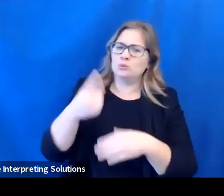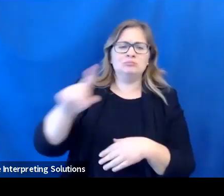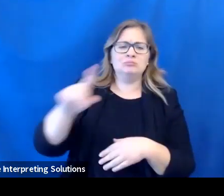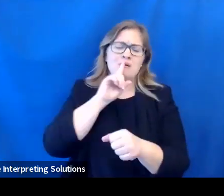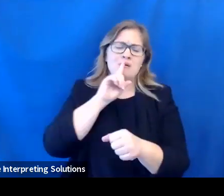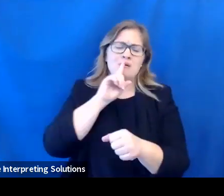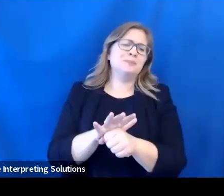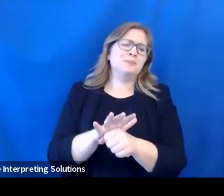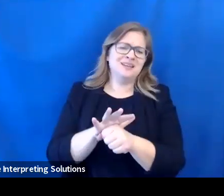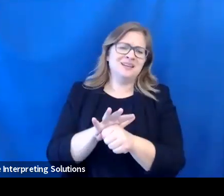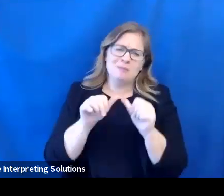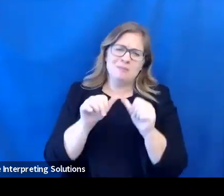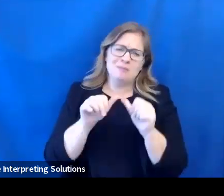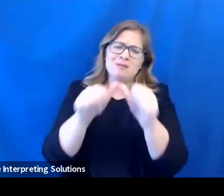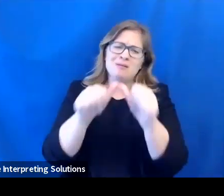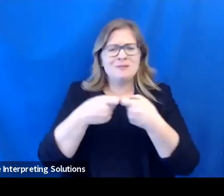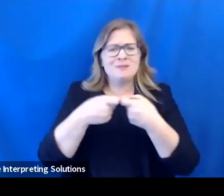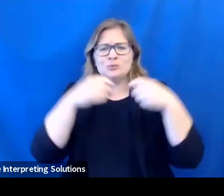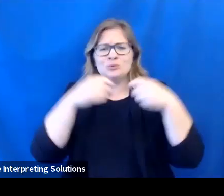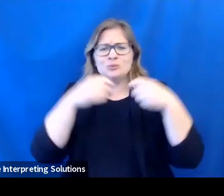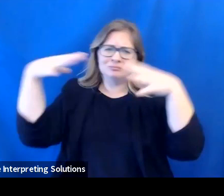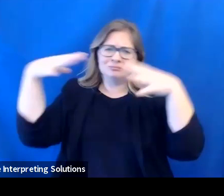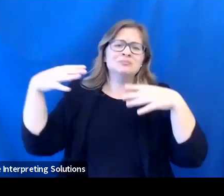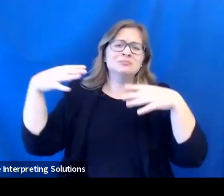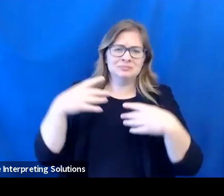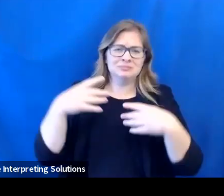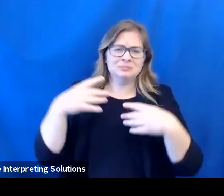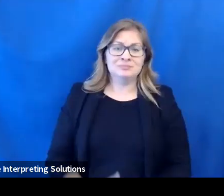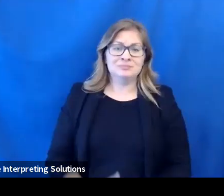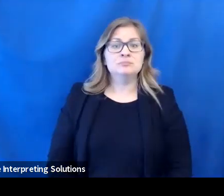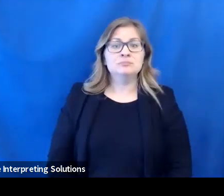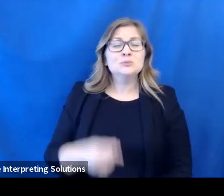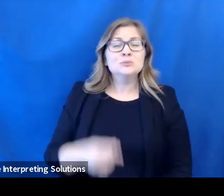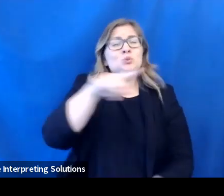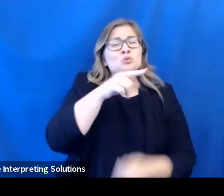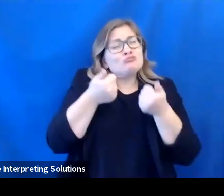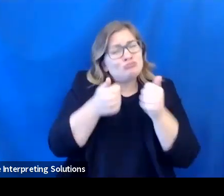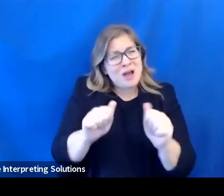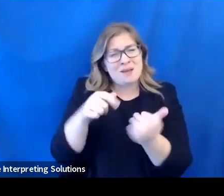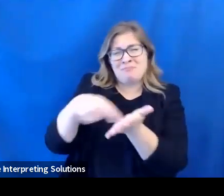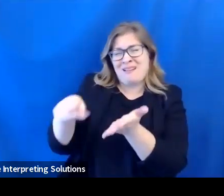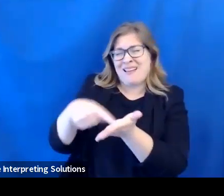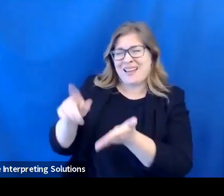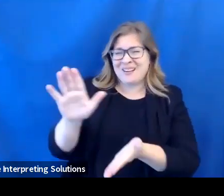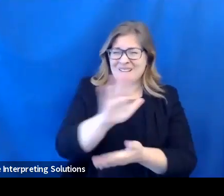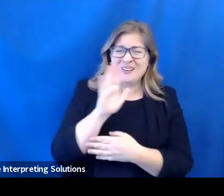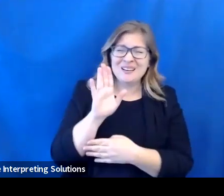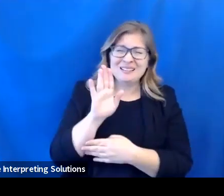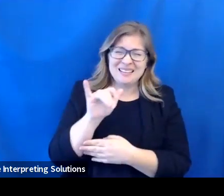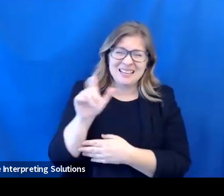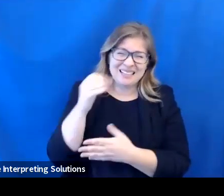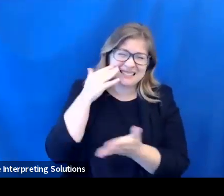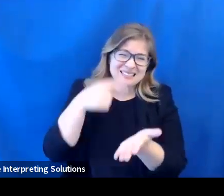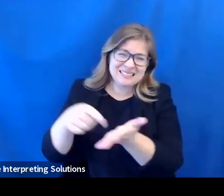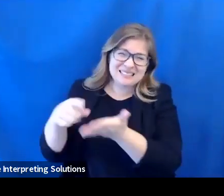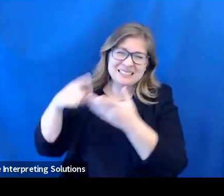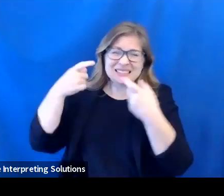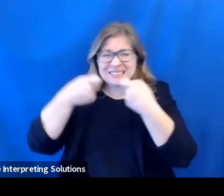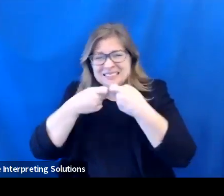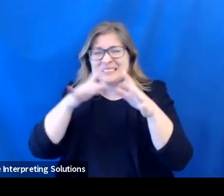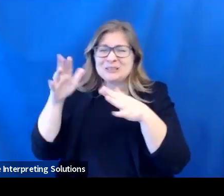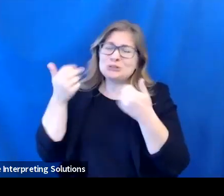a financial challenge for all of you, but with the federal help and the state help, we'll make sure we